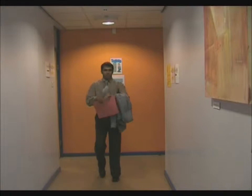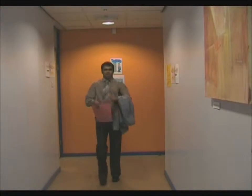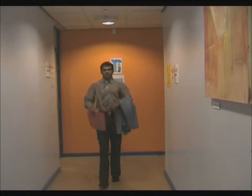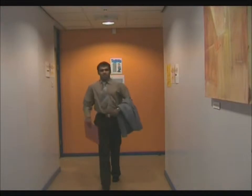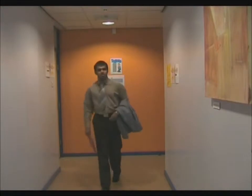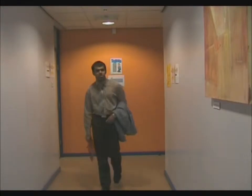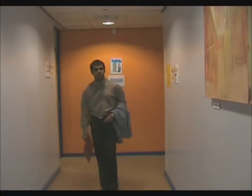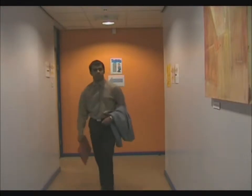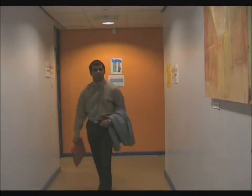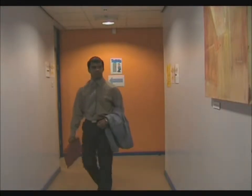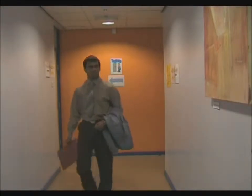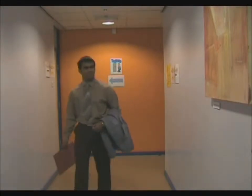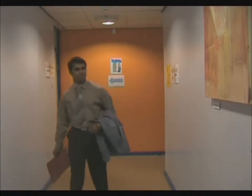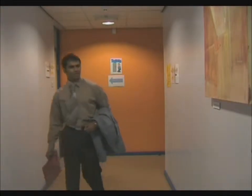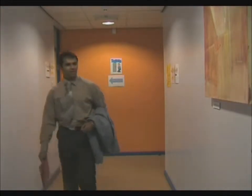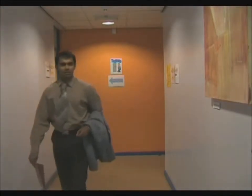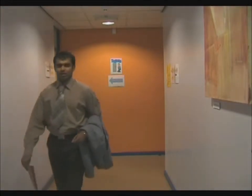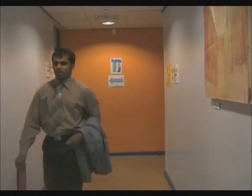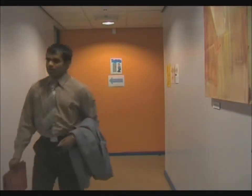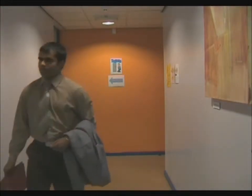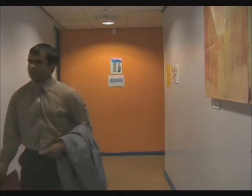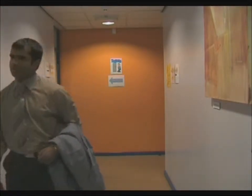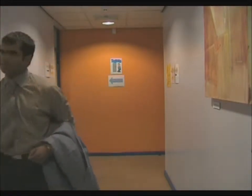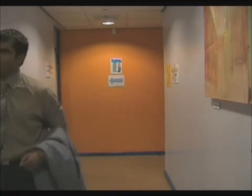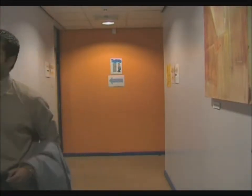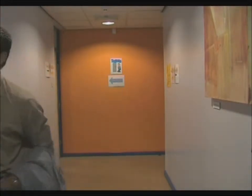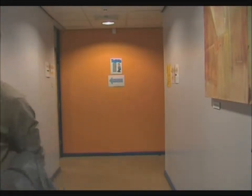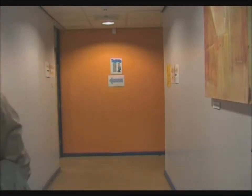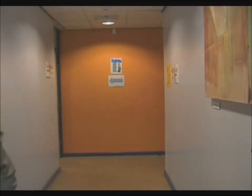He's lost and he's running late.